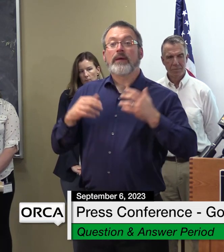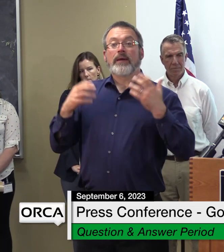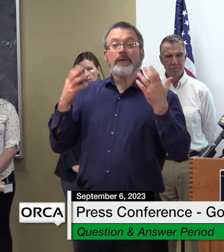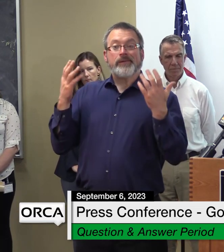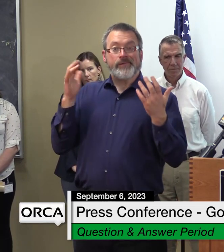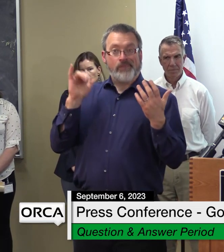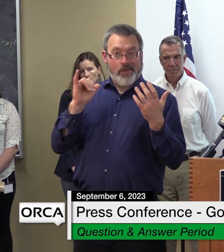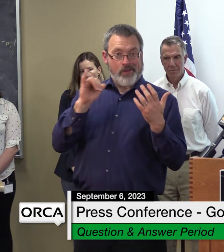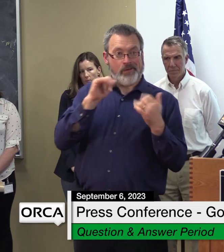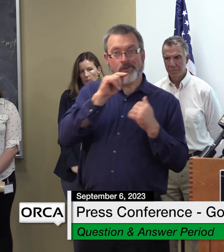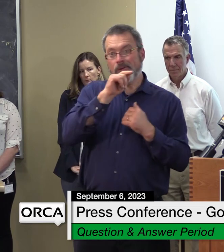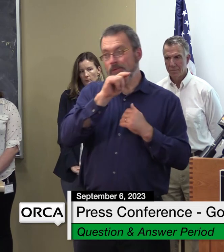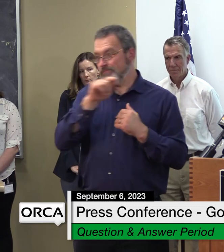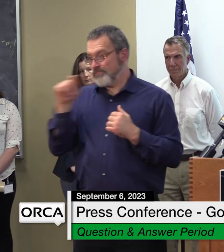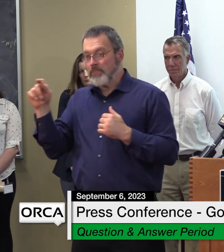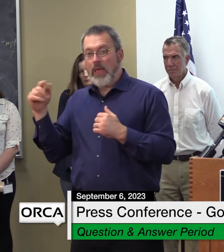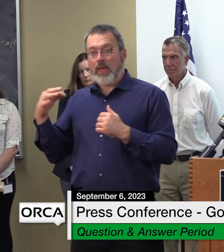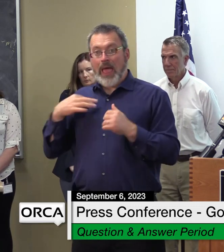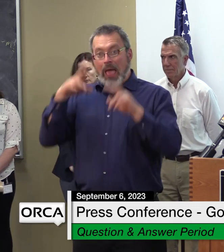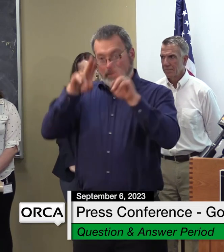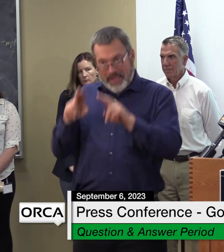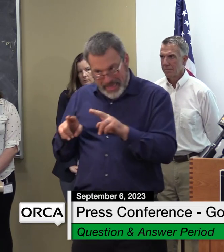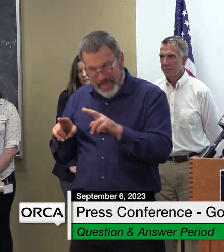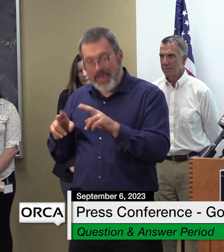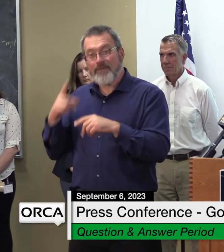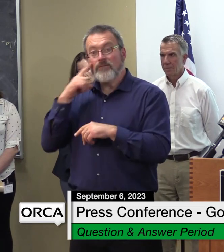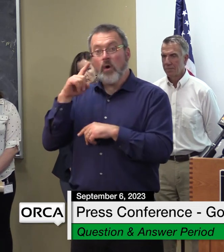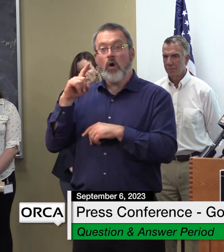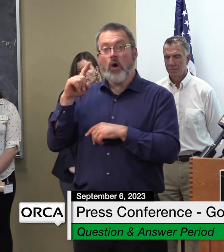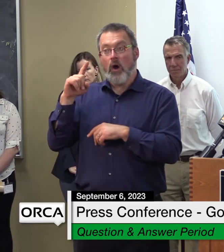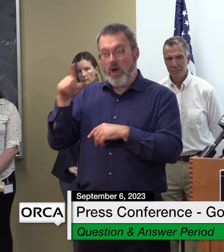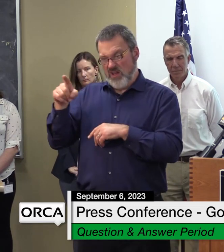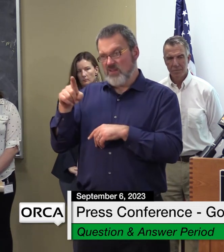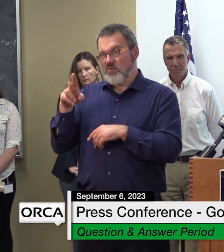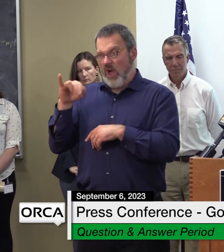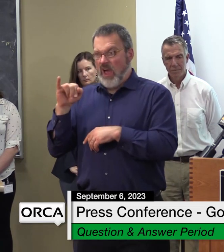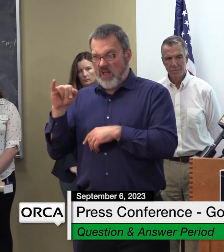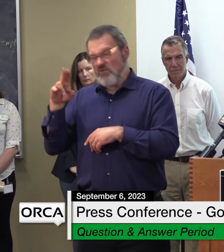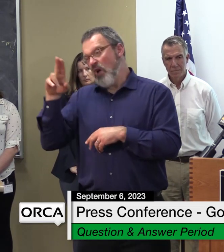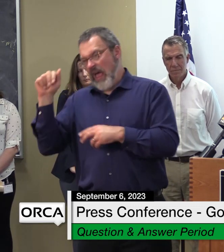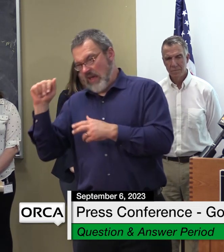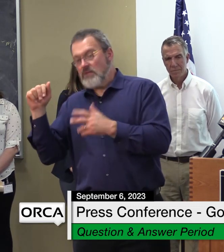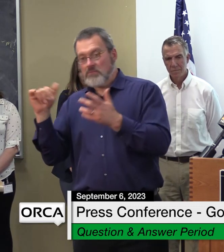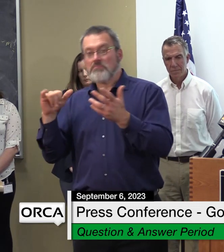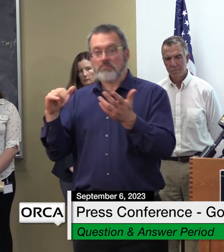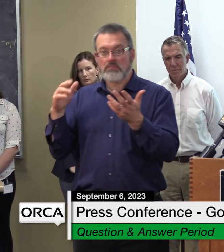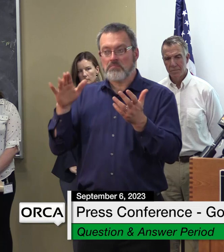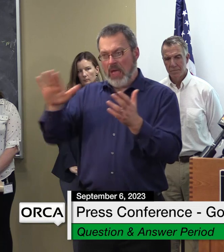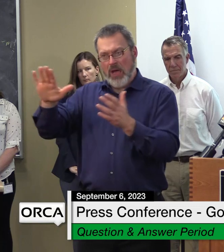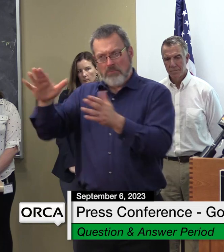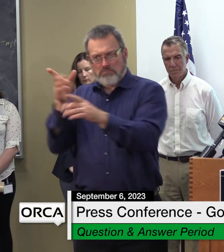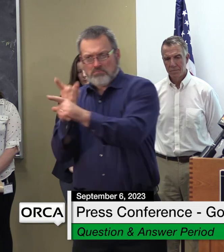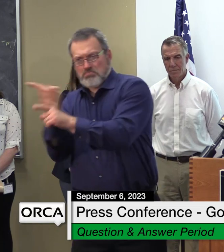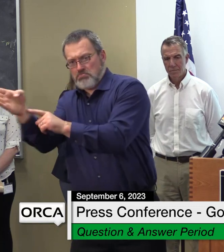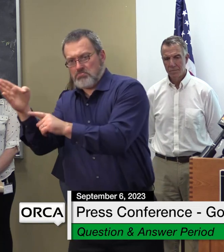so folks could, one, file for unemployment insurance online, and they could do that publicly.